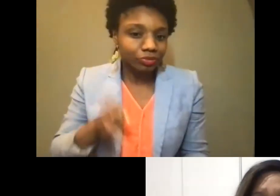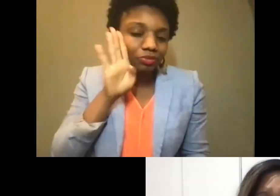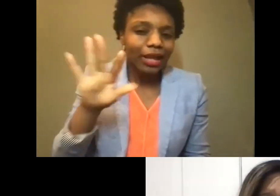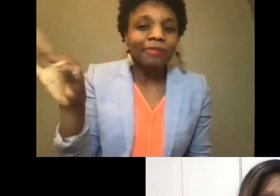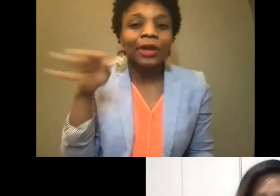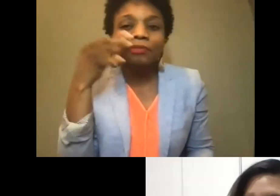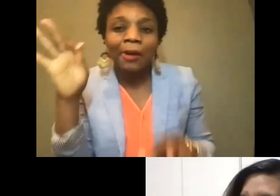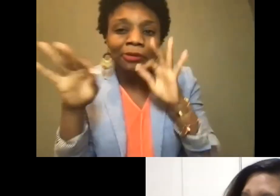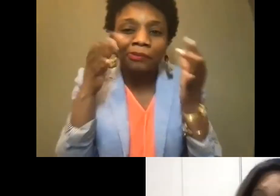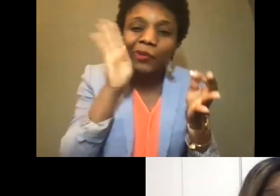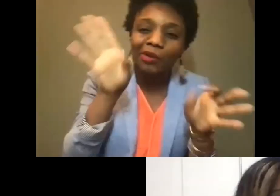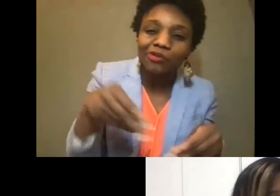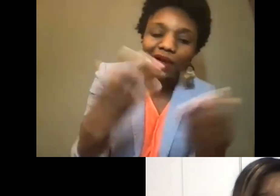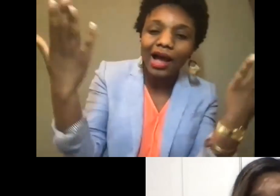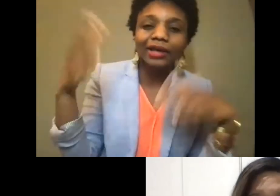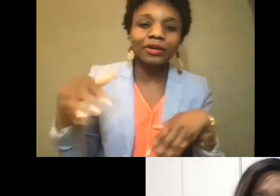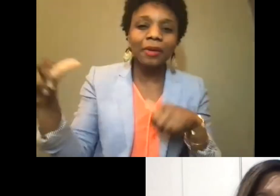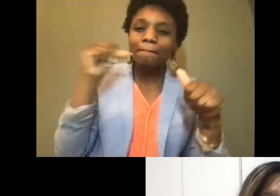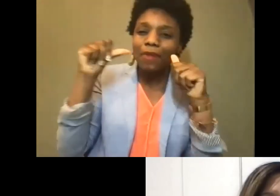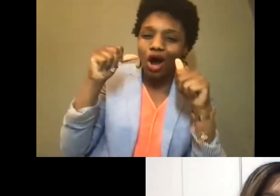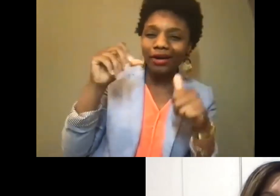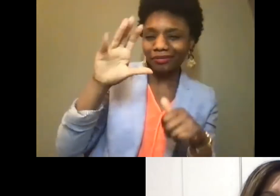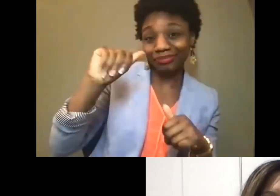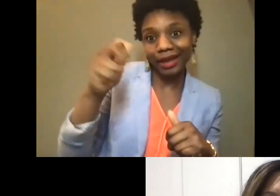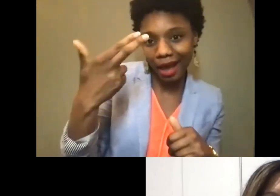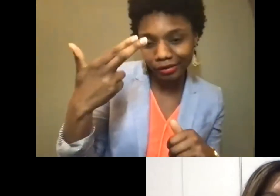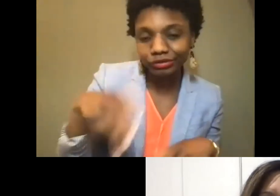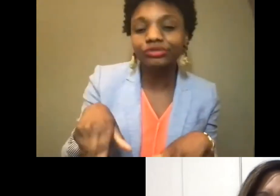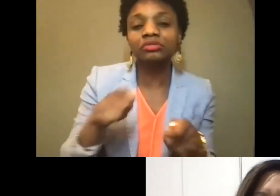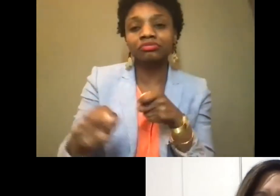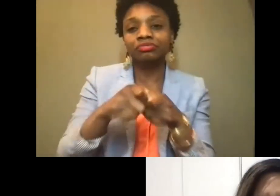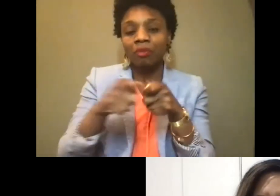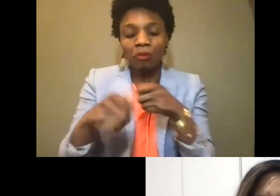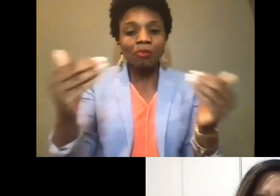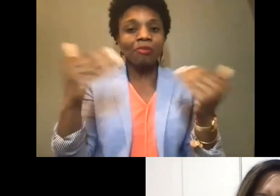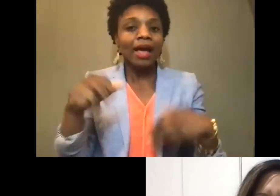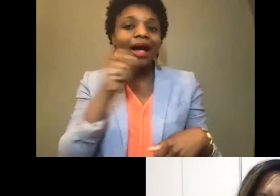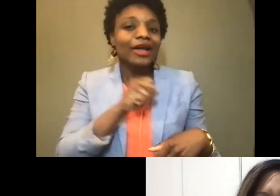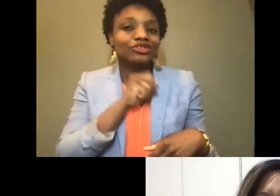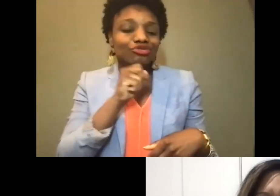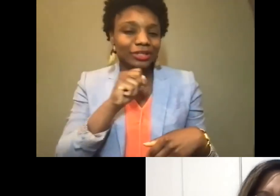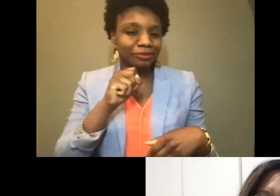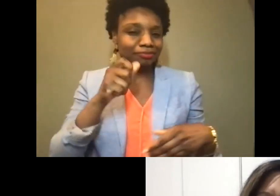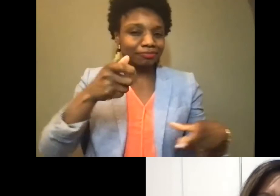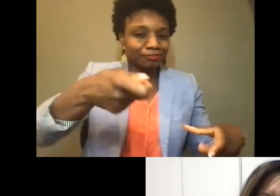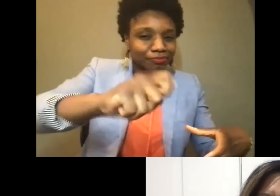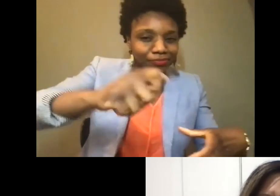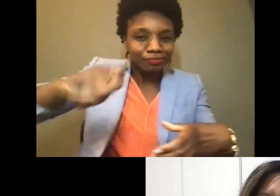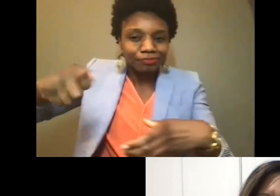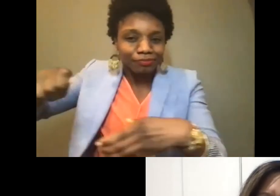be a cash bar, and there'll also be an ice cream sundae bar as well. This is open to the community, and we